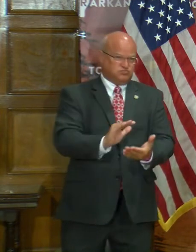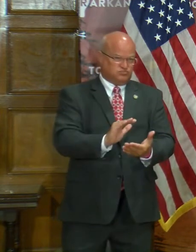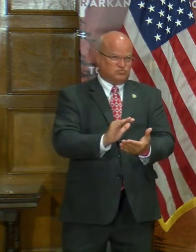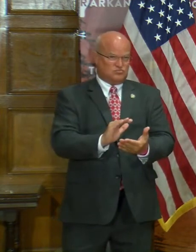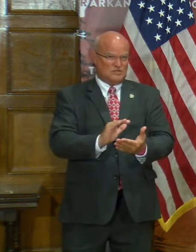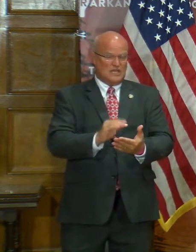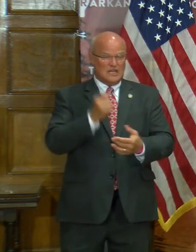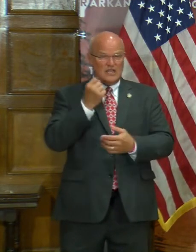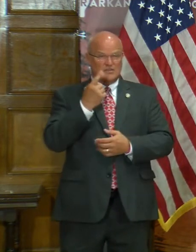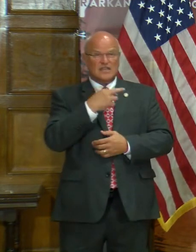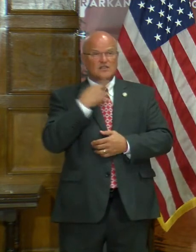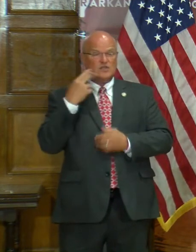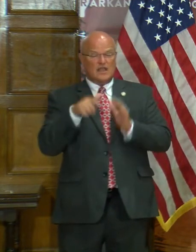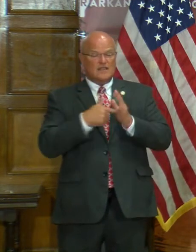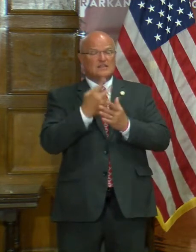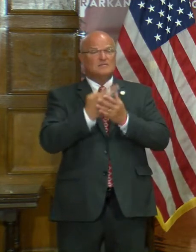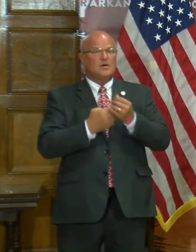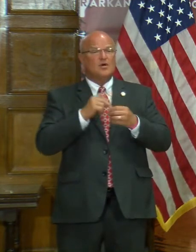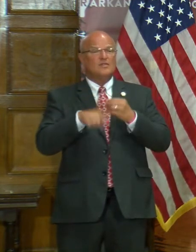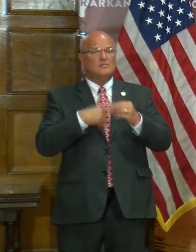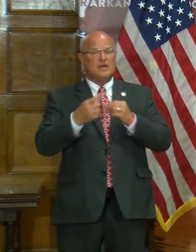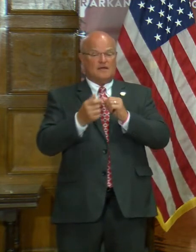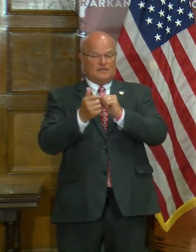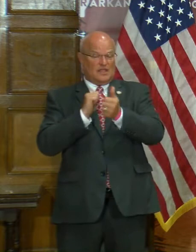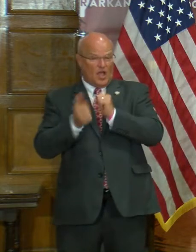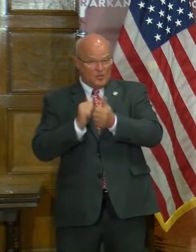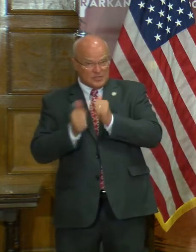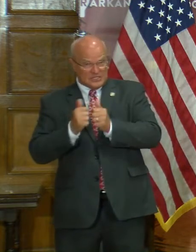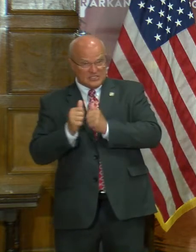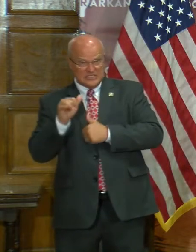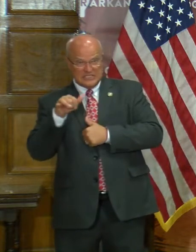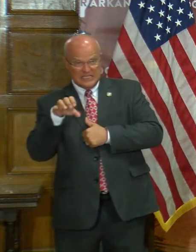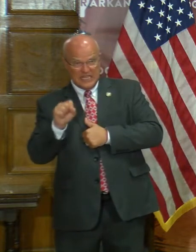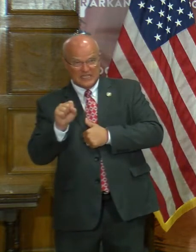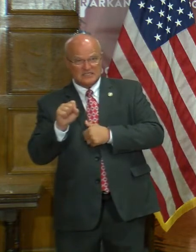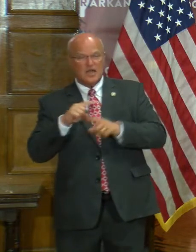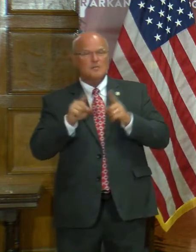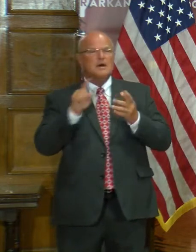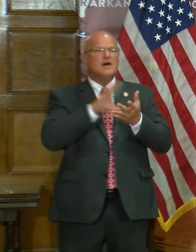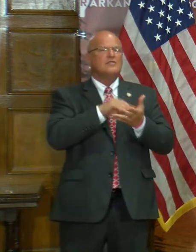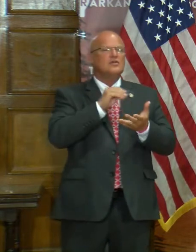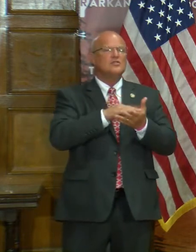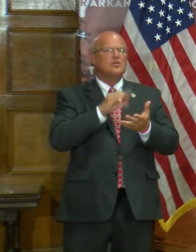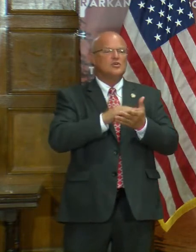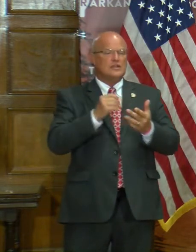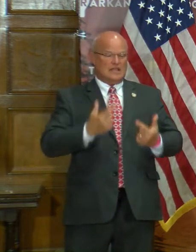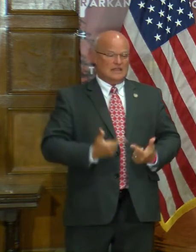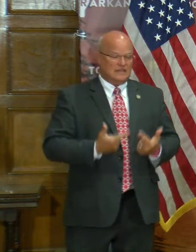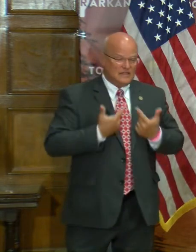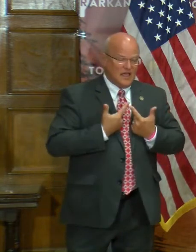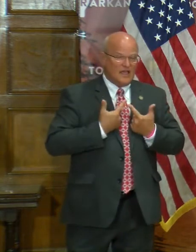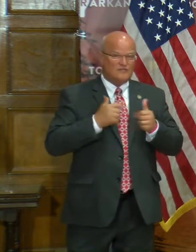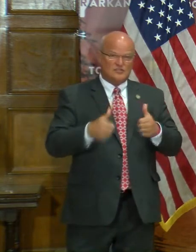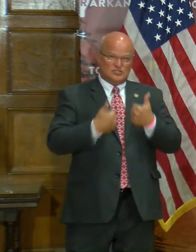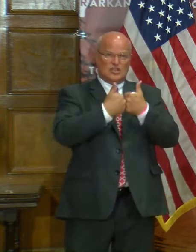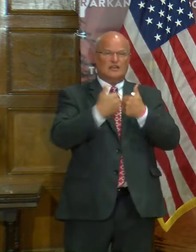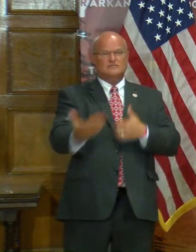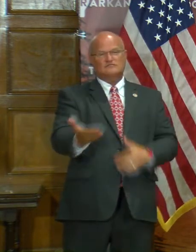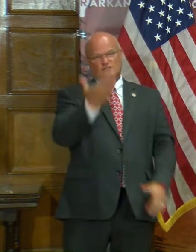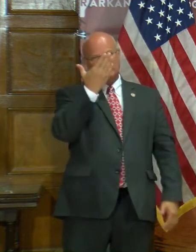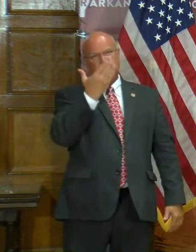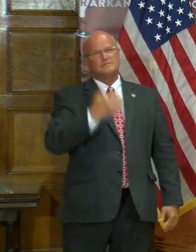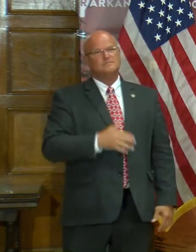So this is both about their competition, but it's also about their learning, about life and challenges and facing